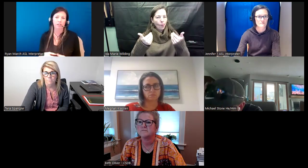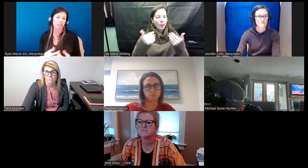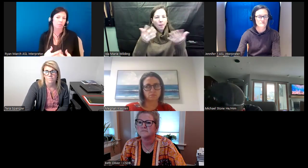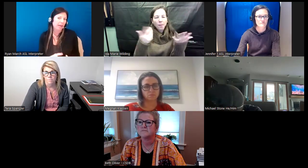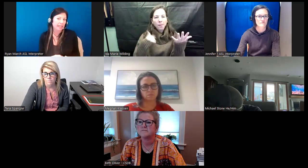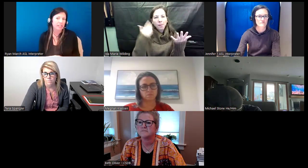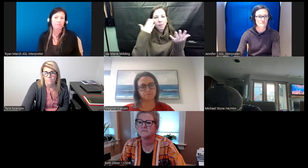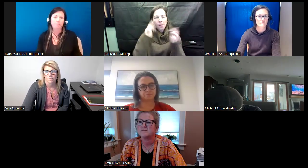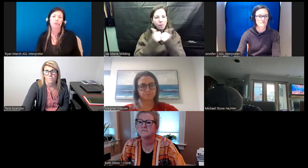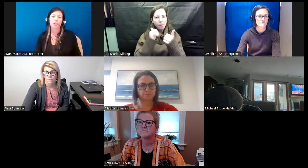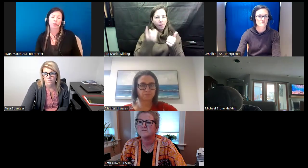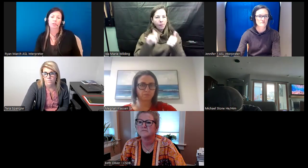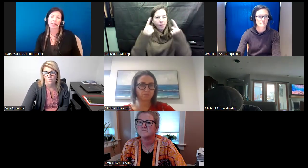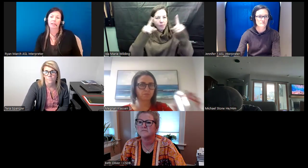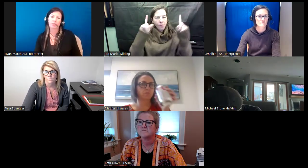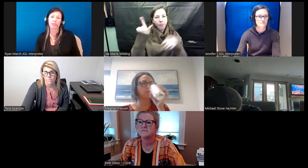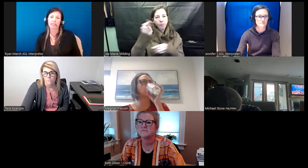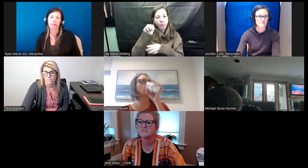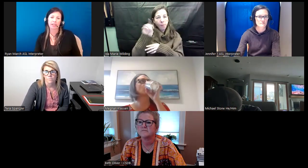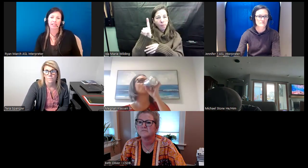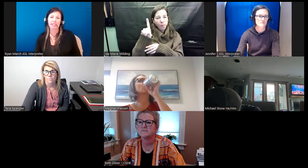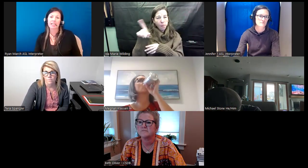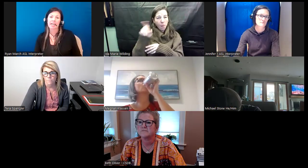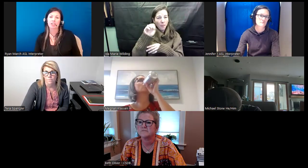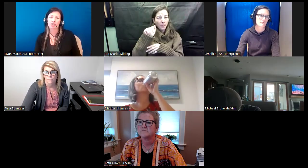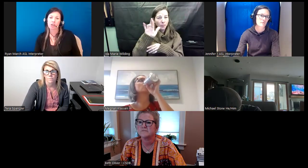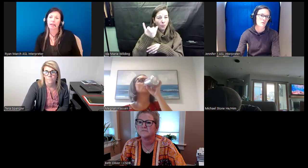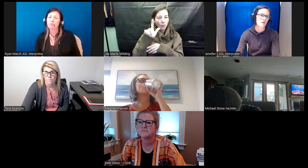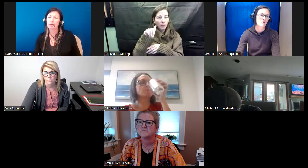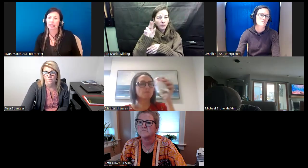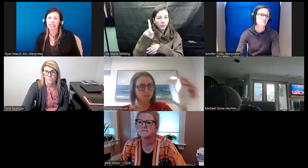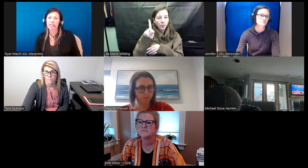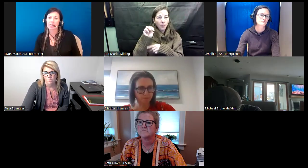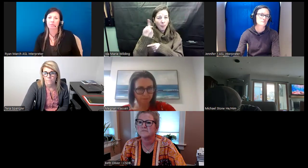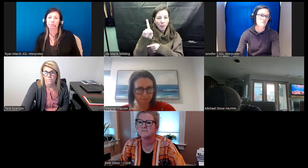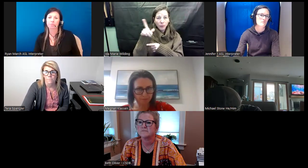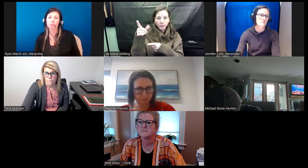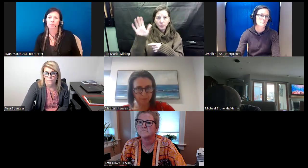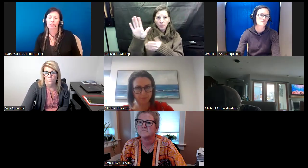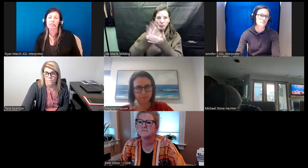for, money for those. I think we could separate it and show in Maryland,